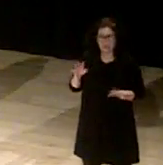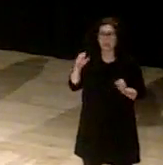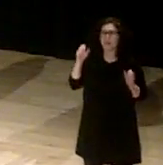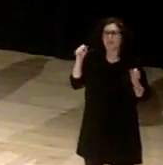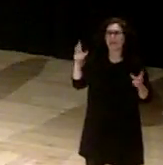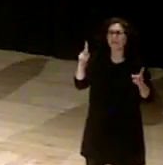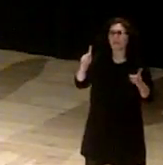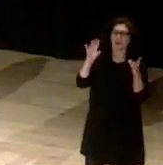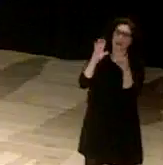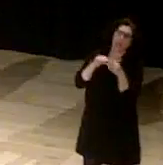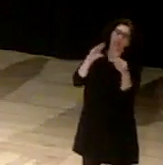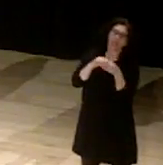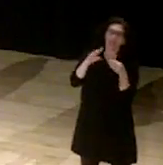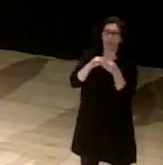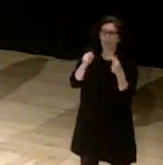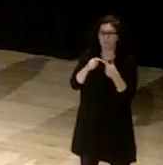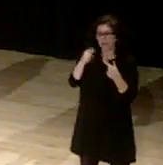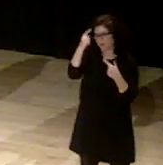there that